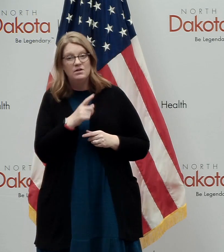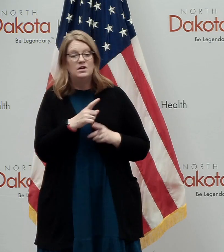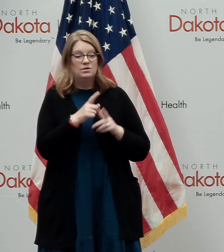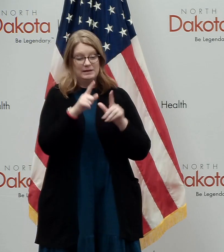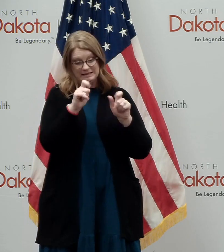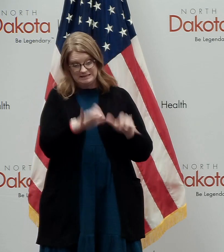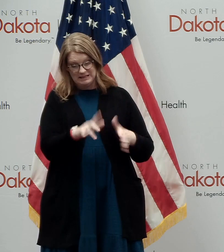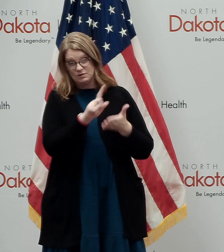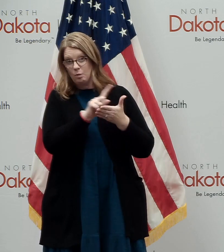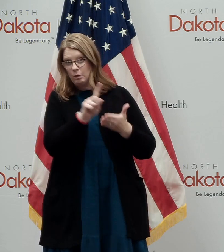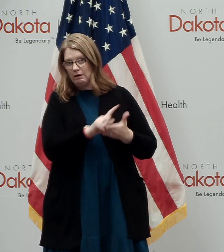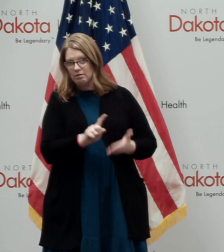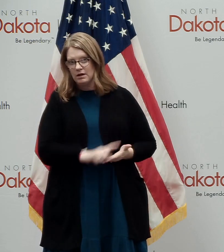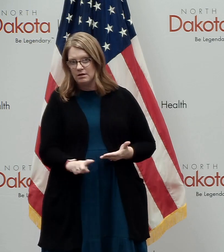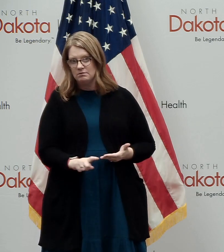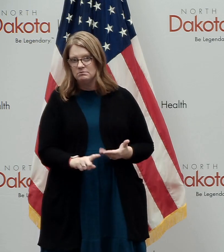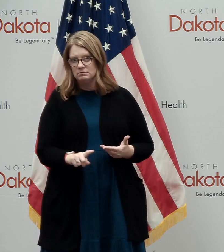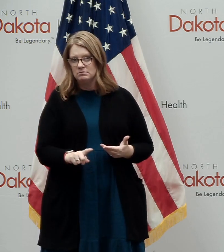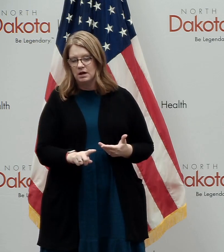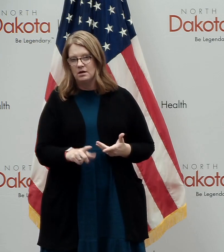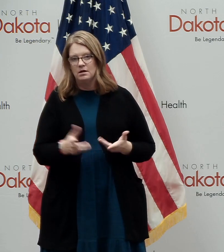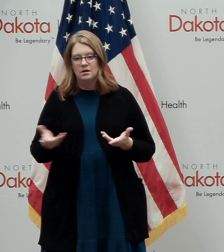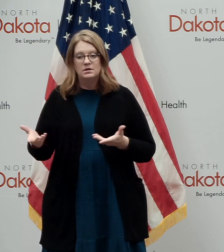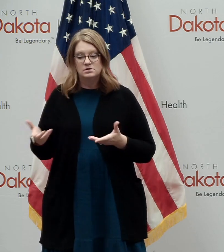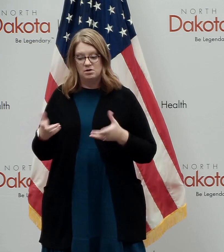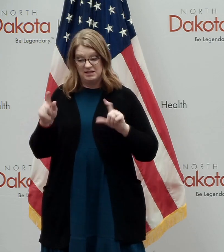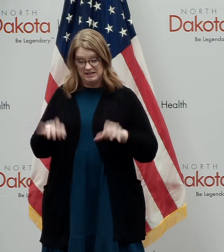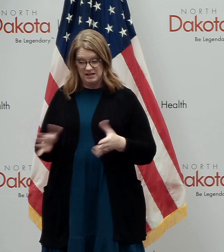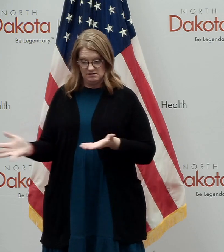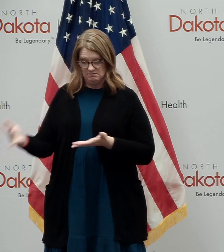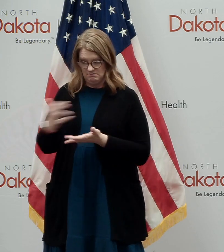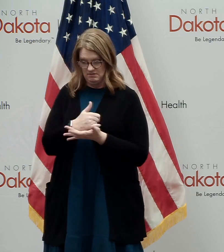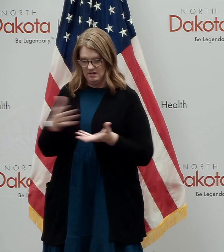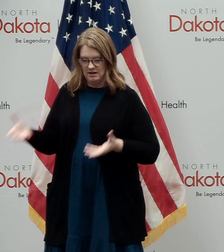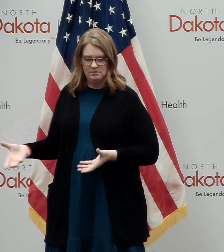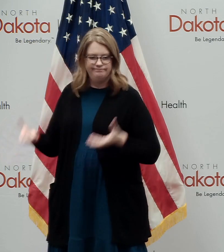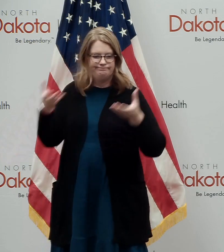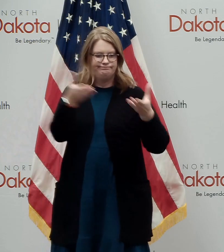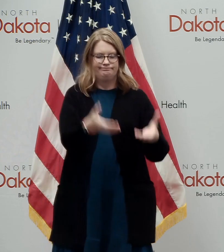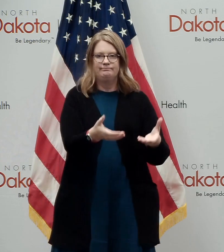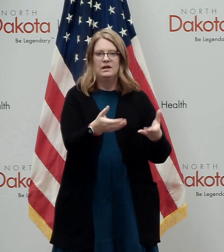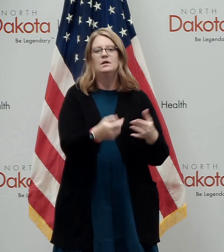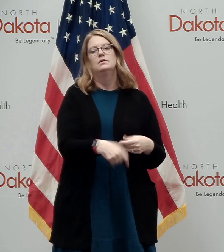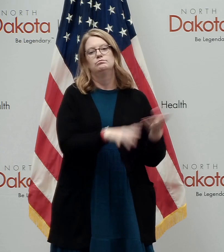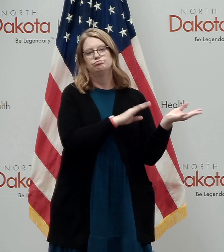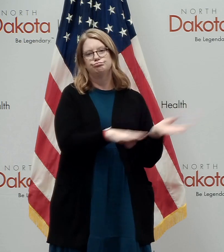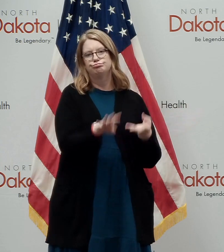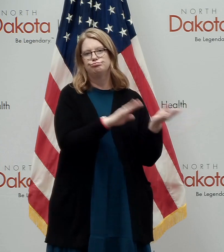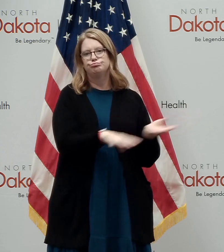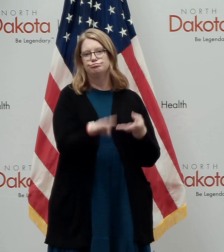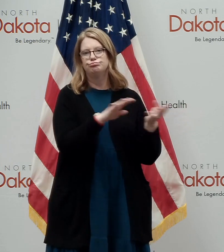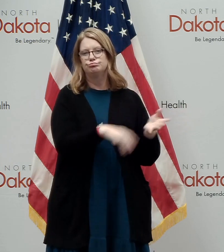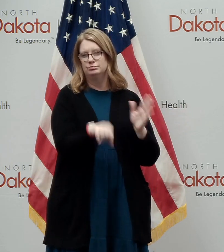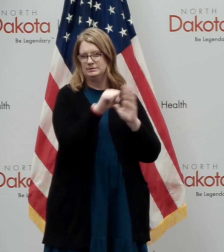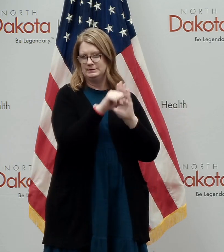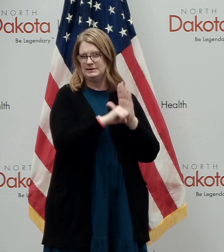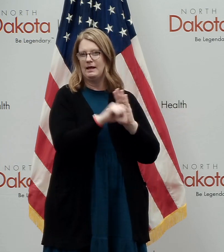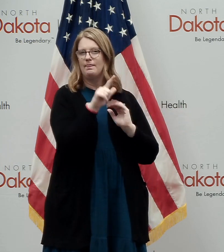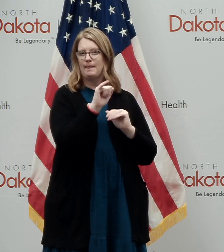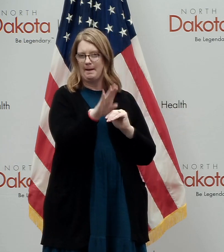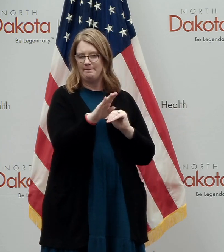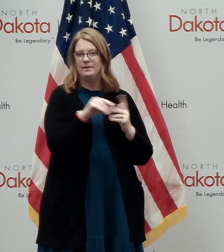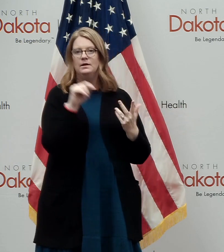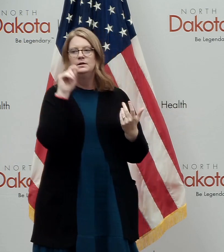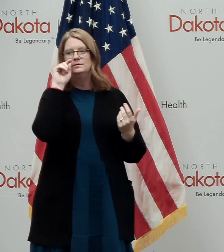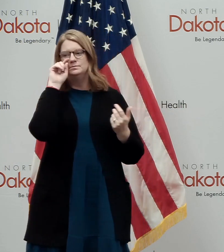they've come in, it's always been in a little bit of a first come, first served. We process them through the state lab as the order they're